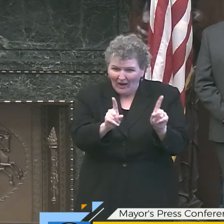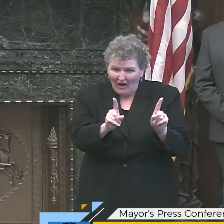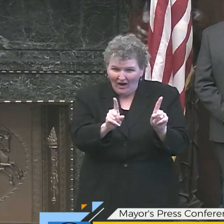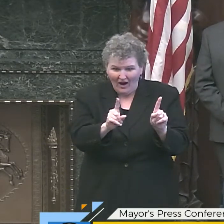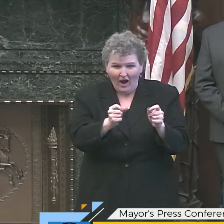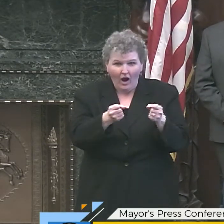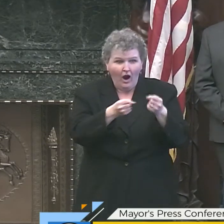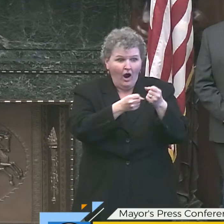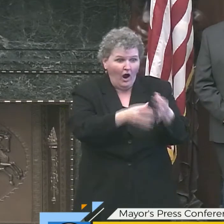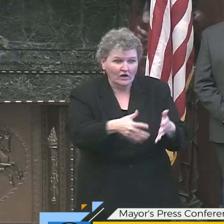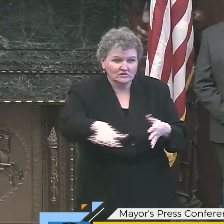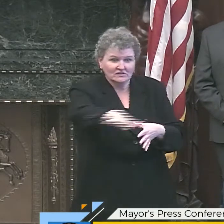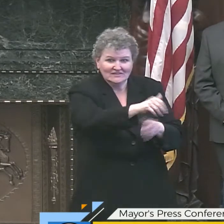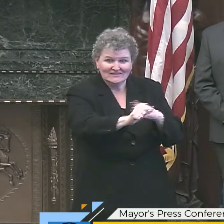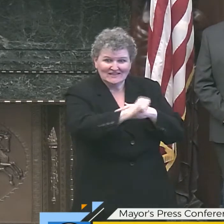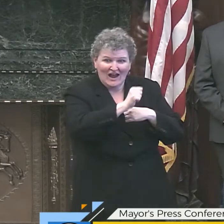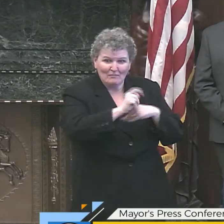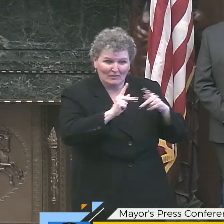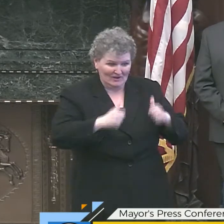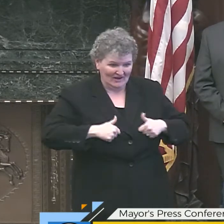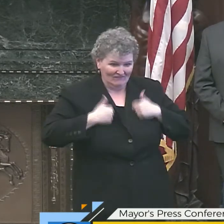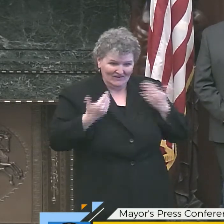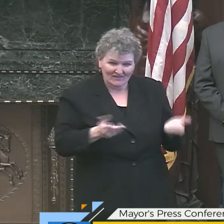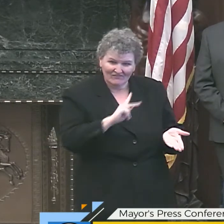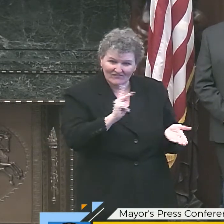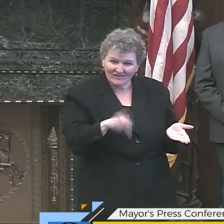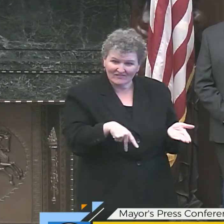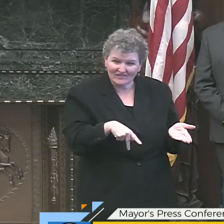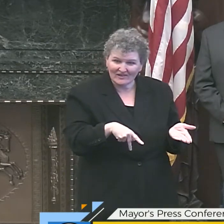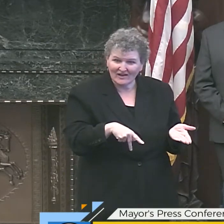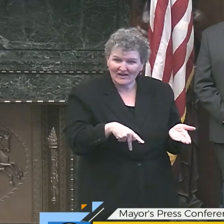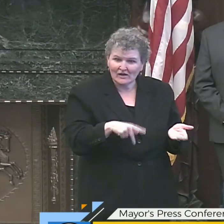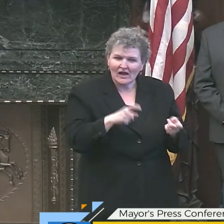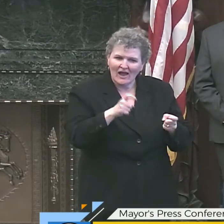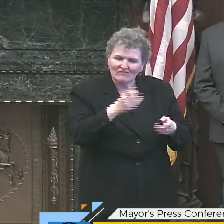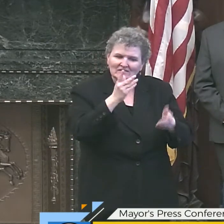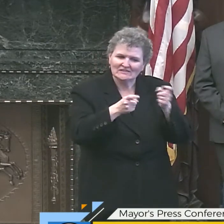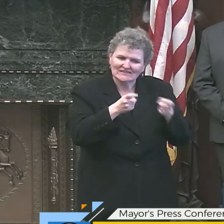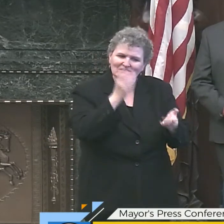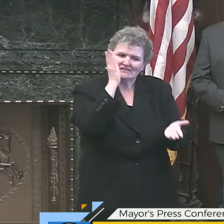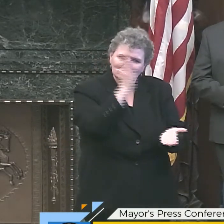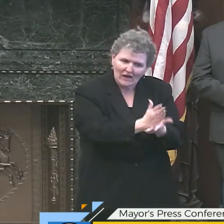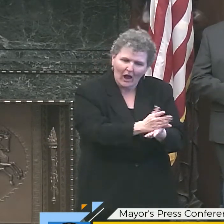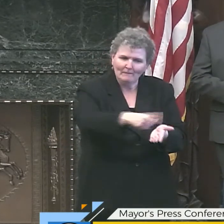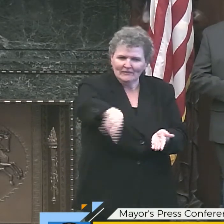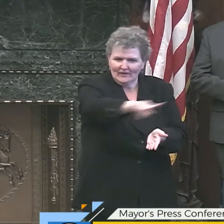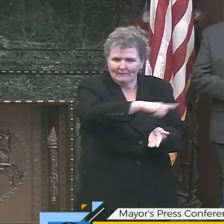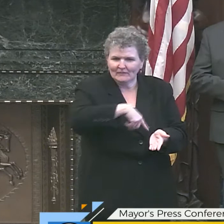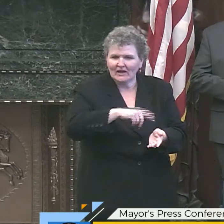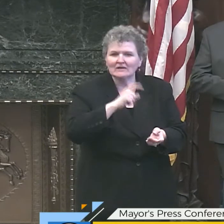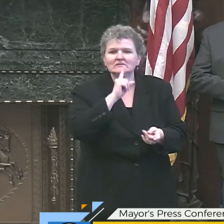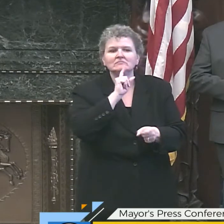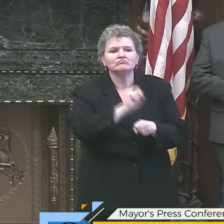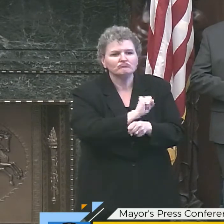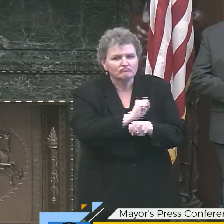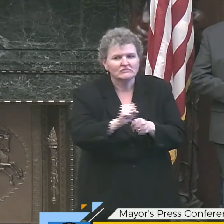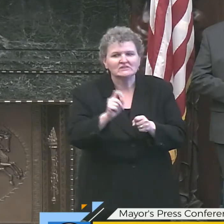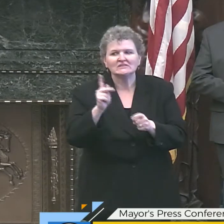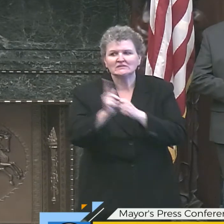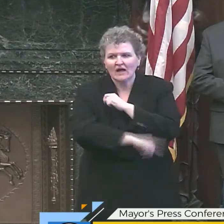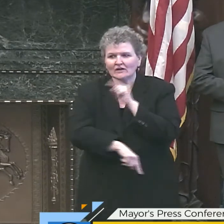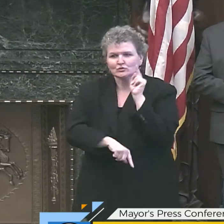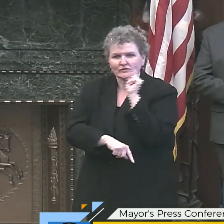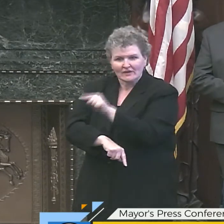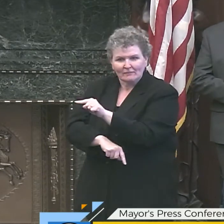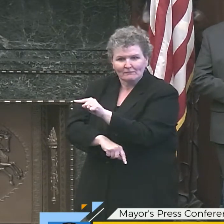communities segregated from those communities. So I don't want to give the impression that the district attorney isn't prosecuting. He is, but I think we have a number of